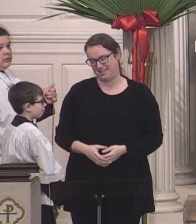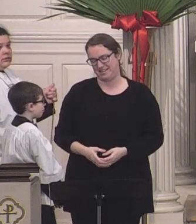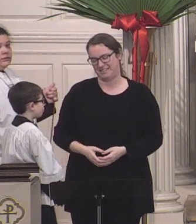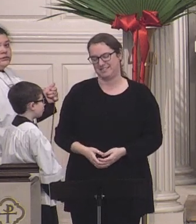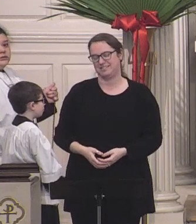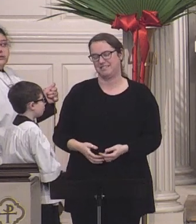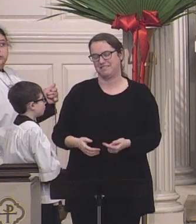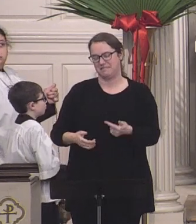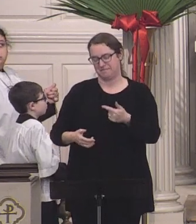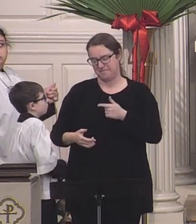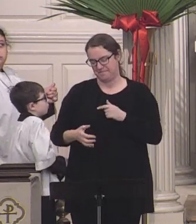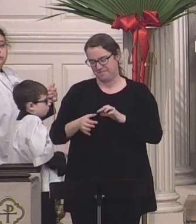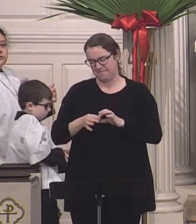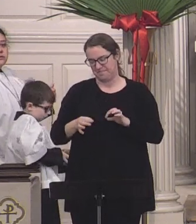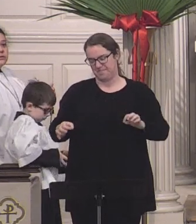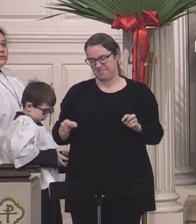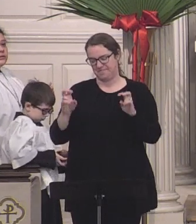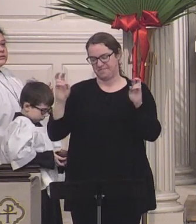Christ.